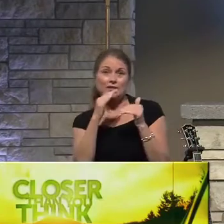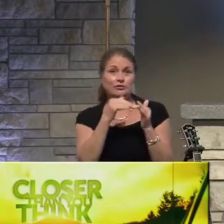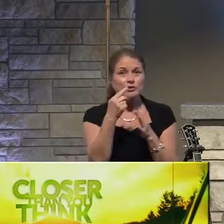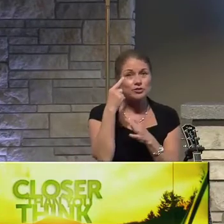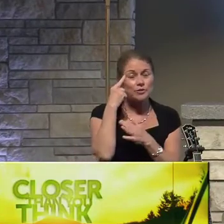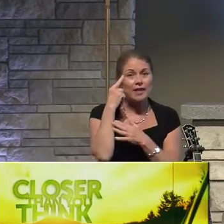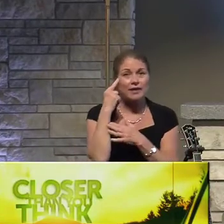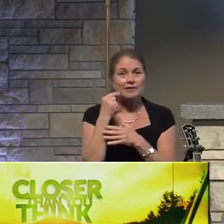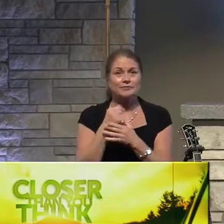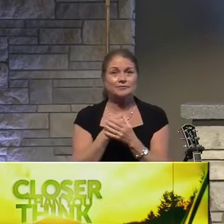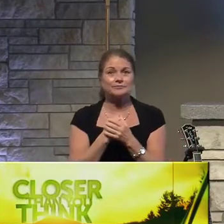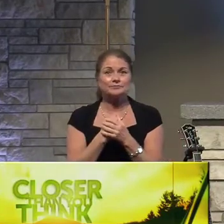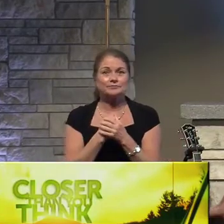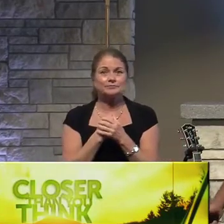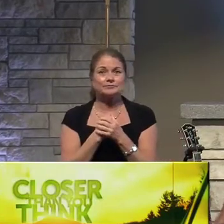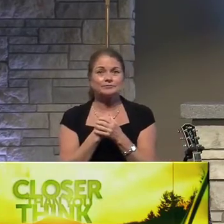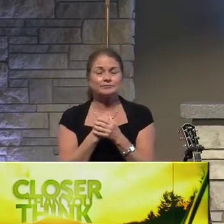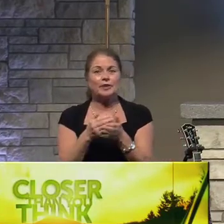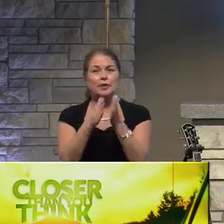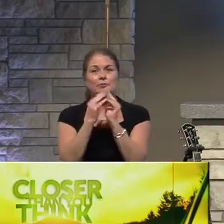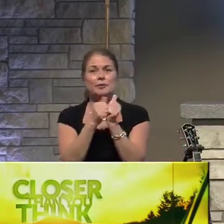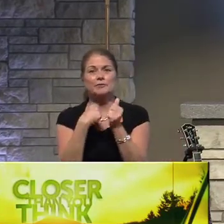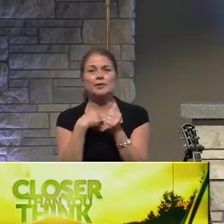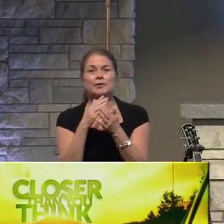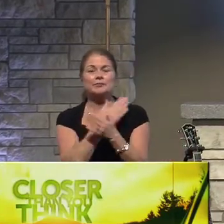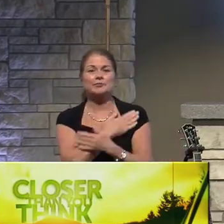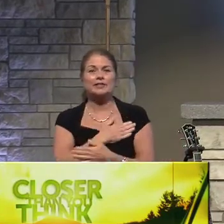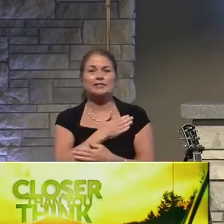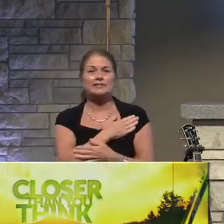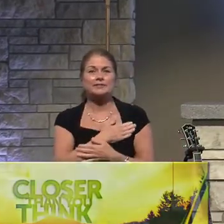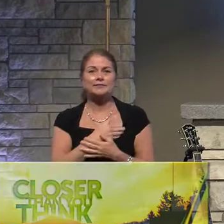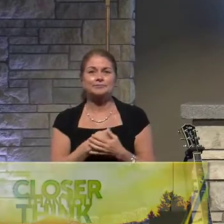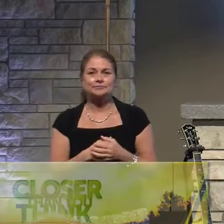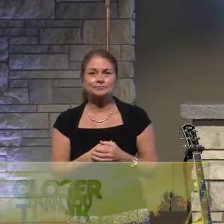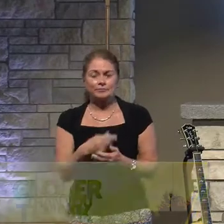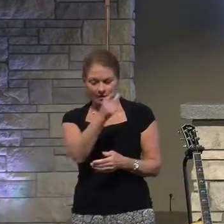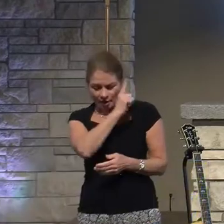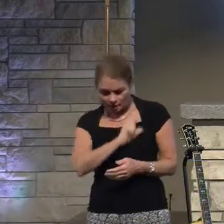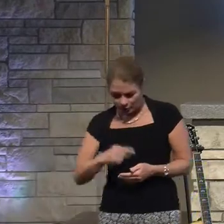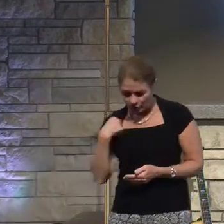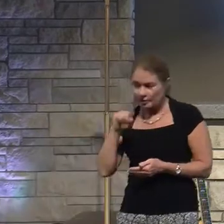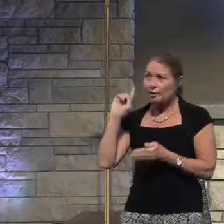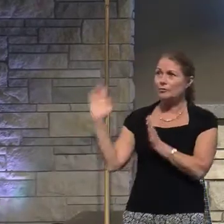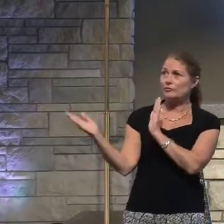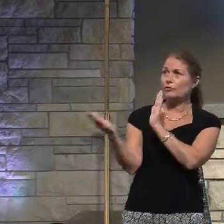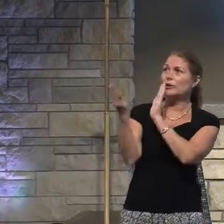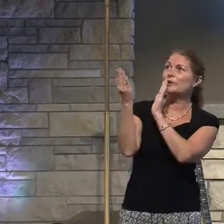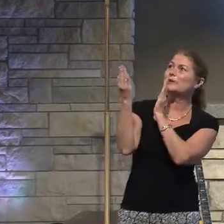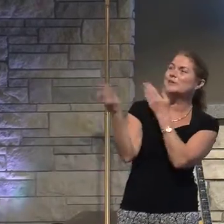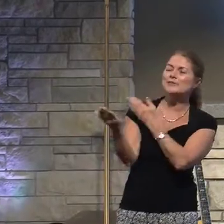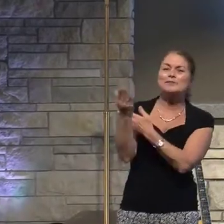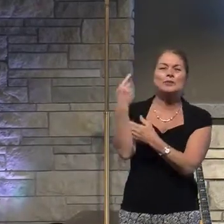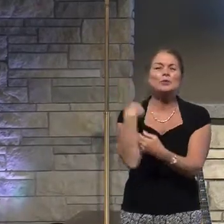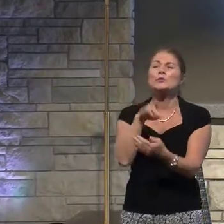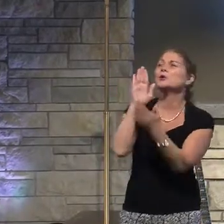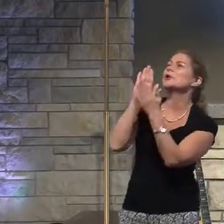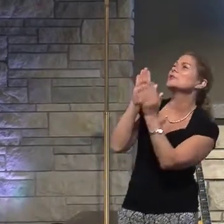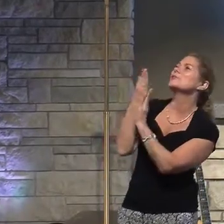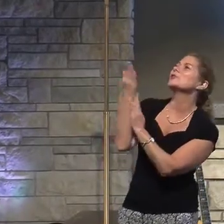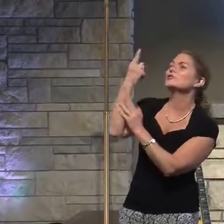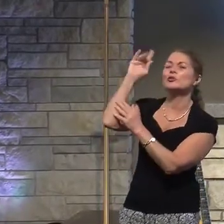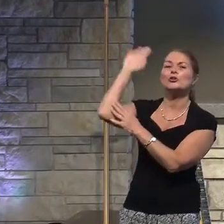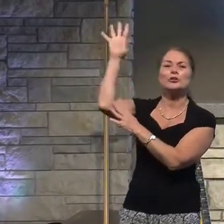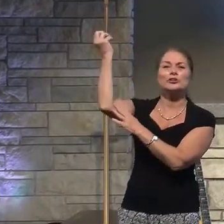think. Will you pray with me, please? Lord, we come before you this morning, and we praise you for your